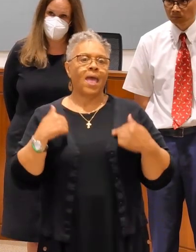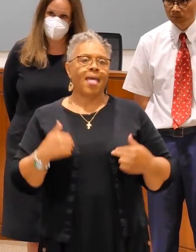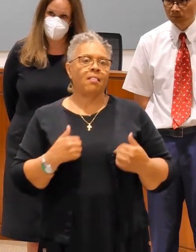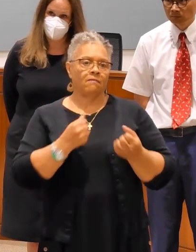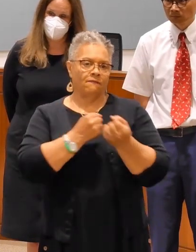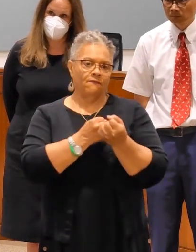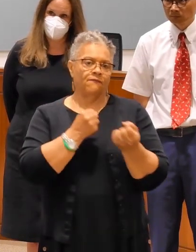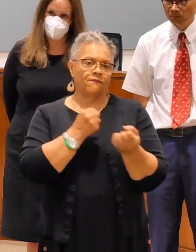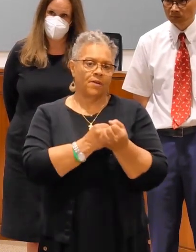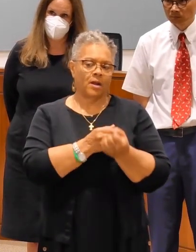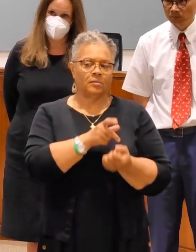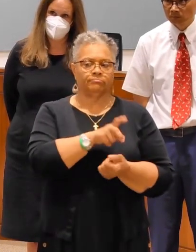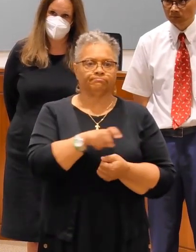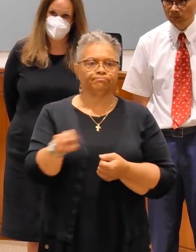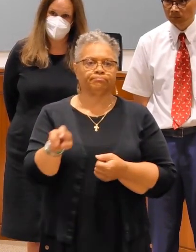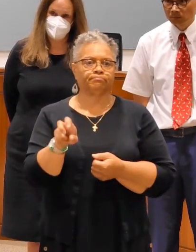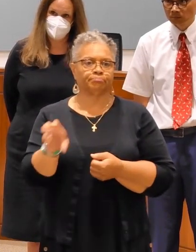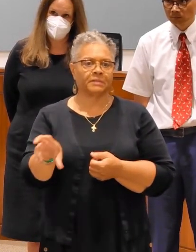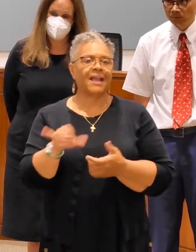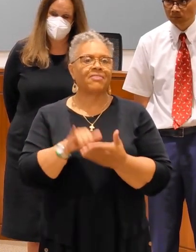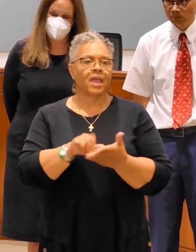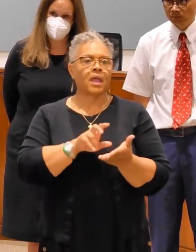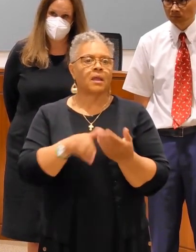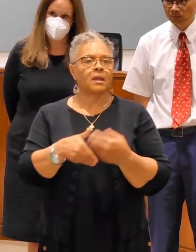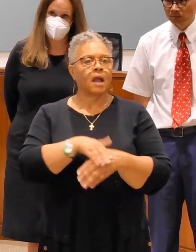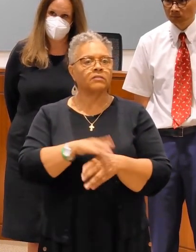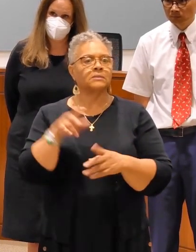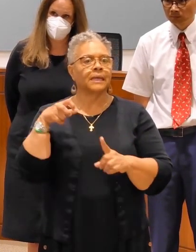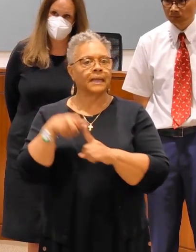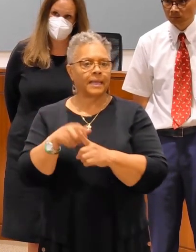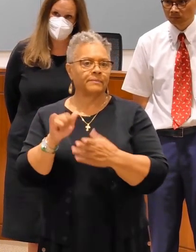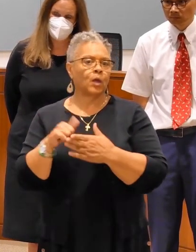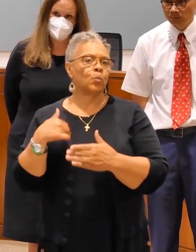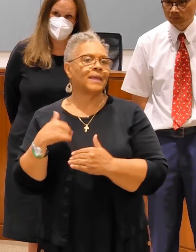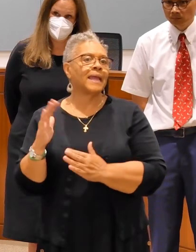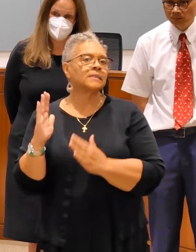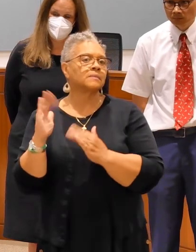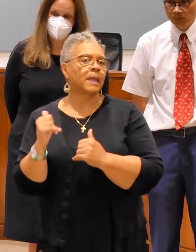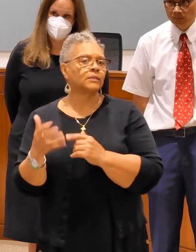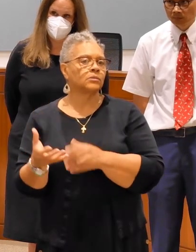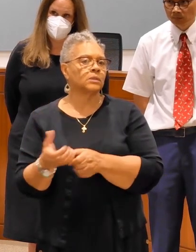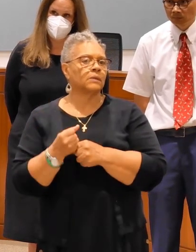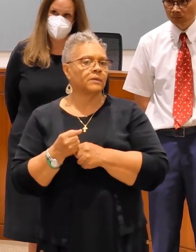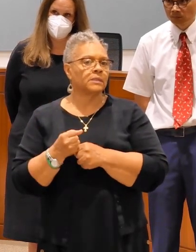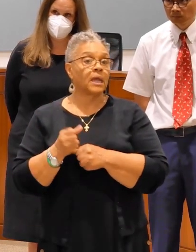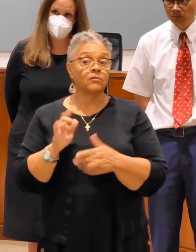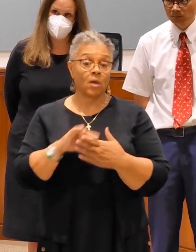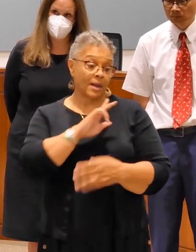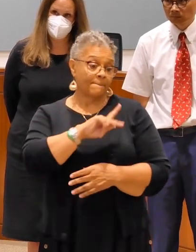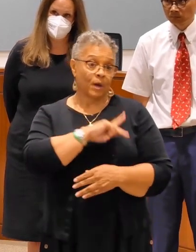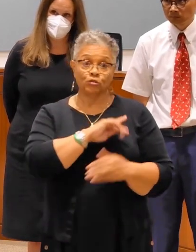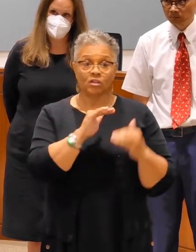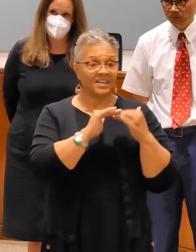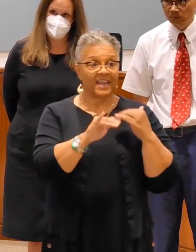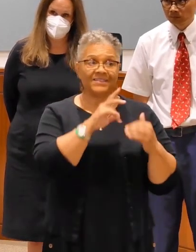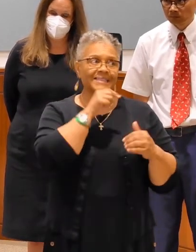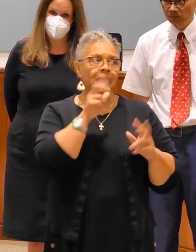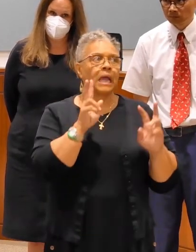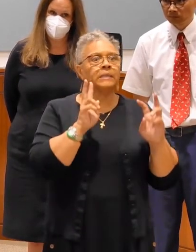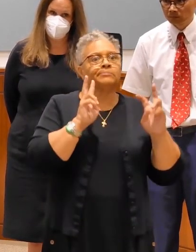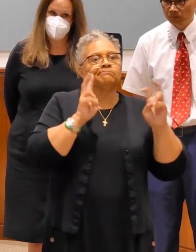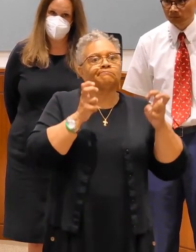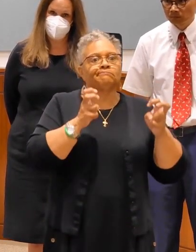fund, that covers the claims of which we're expecting. So at a very personal level, it's not insurance